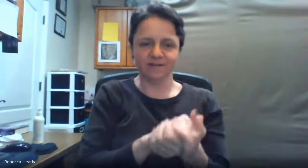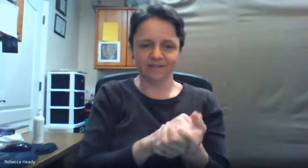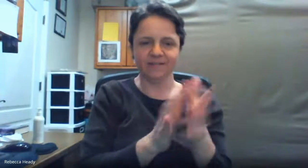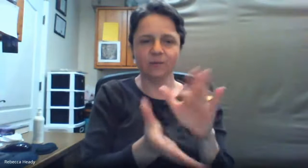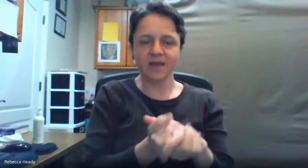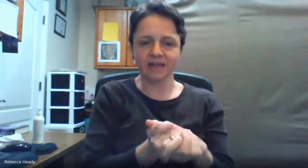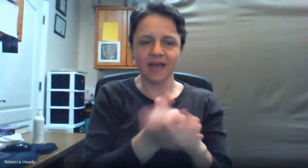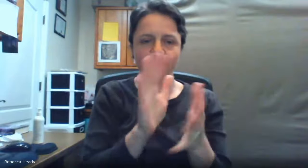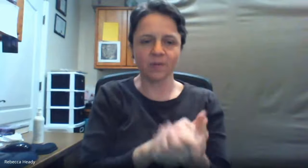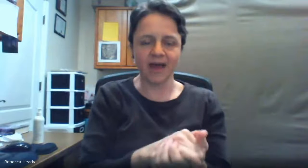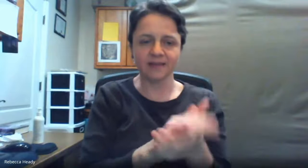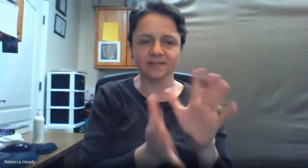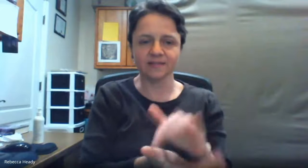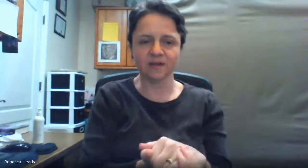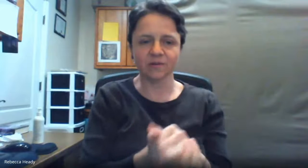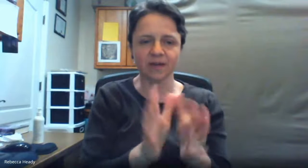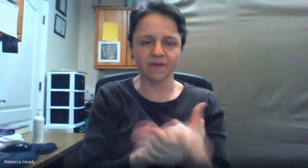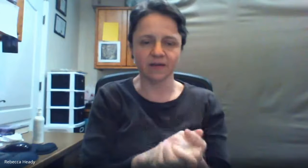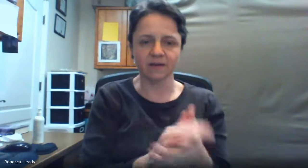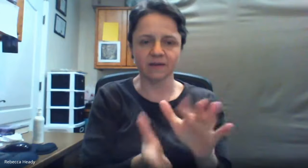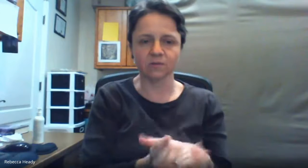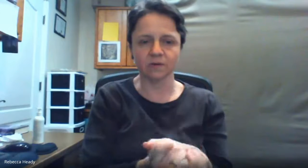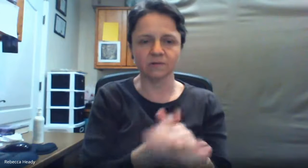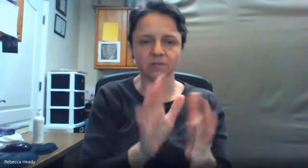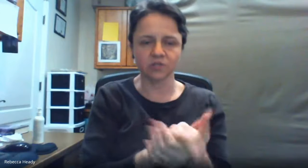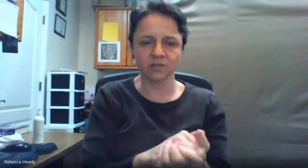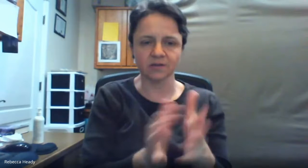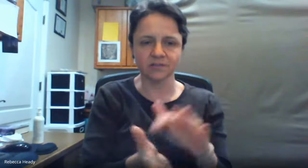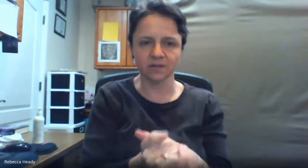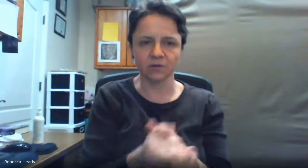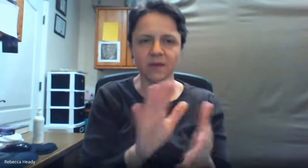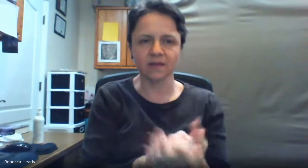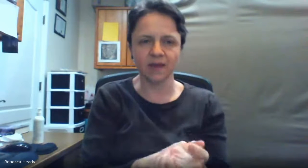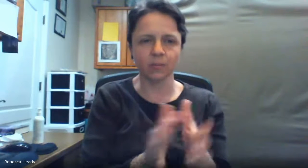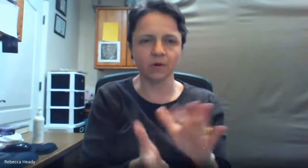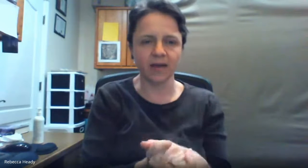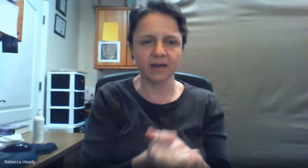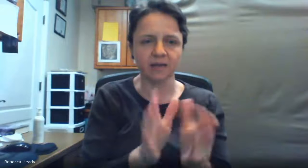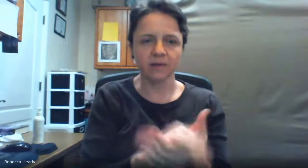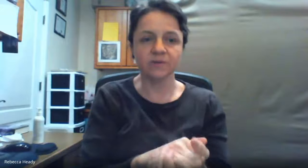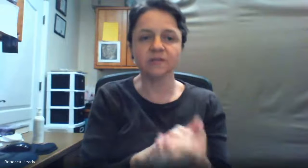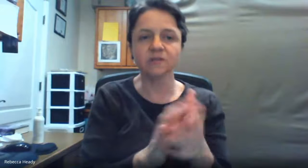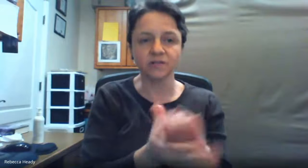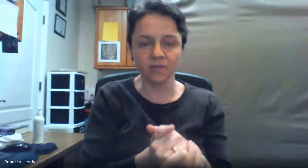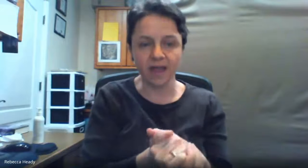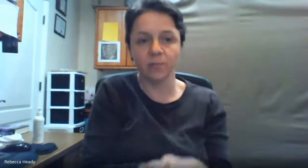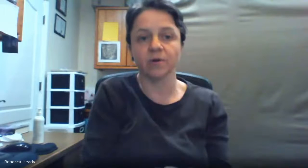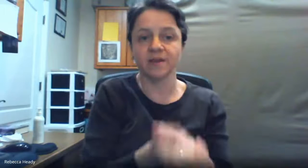Hamburger. You're making the hamburger patty. This is another kind of iconic or constructed action sign. You're making the hamburger patty. But this is also the hamburger that